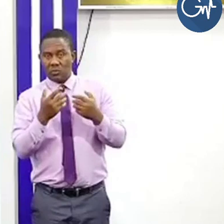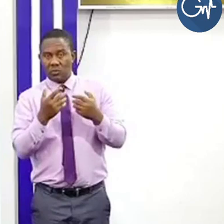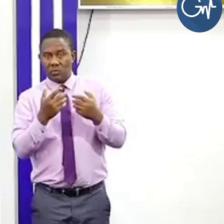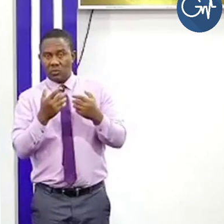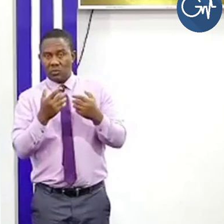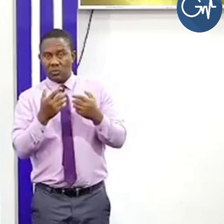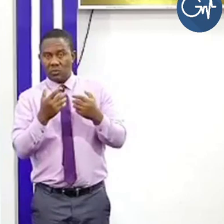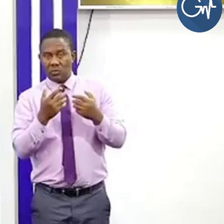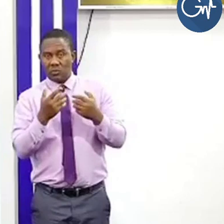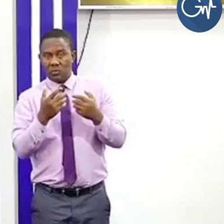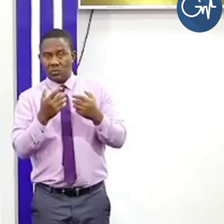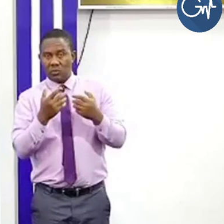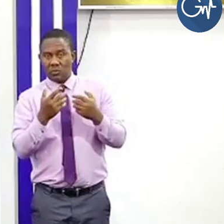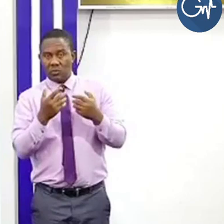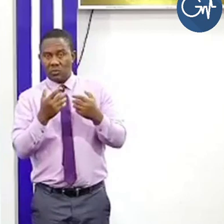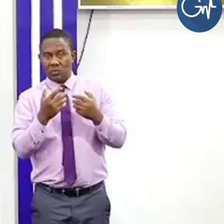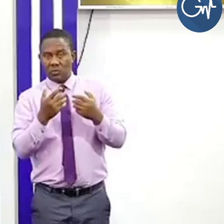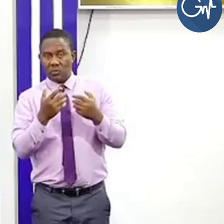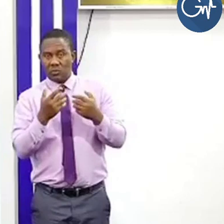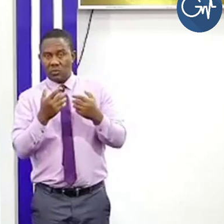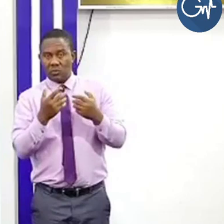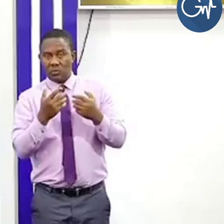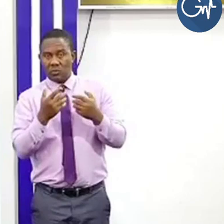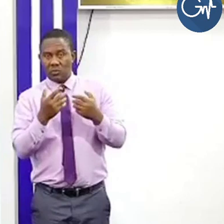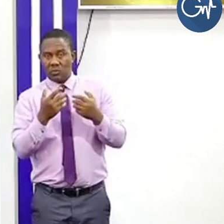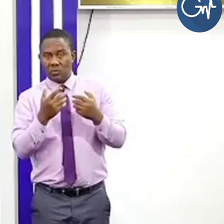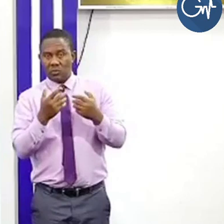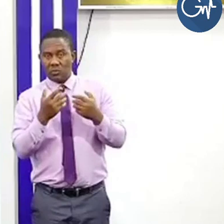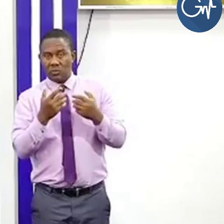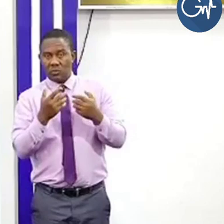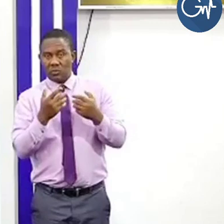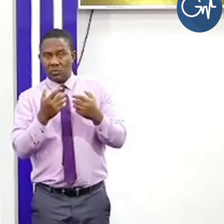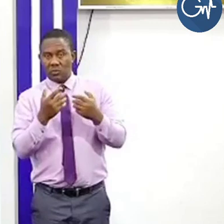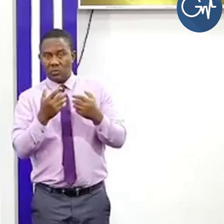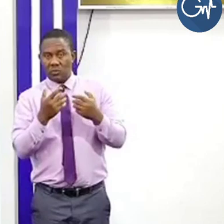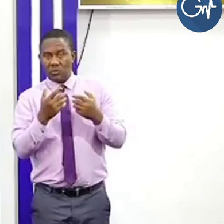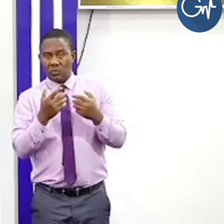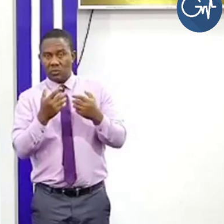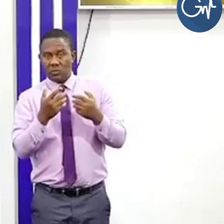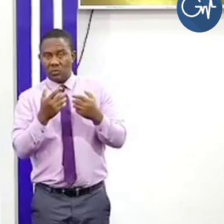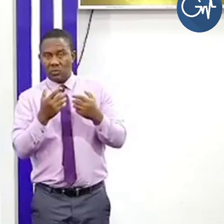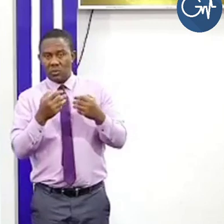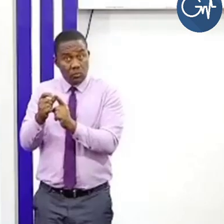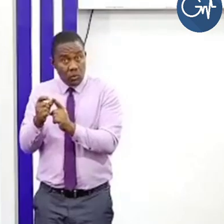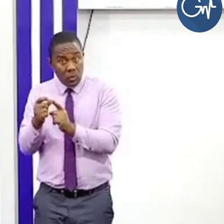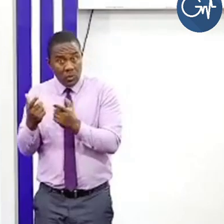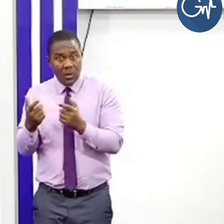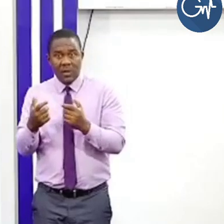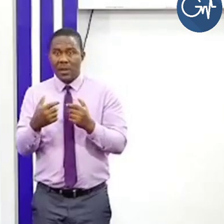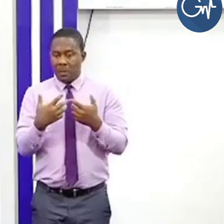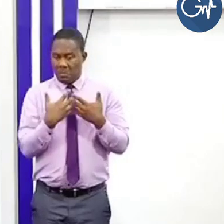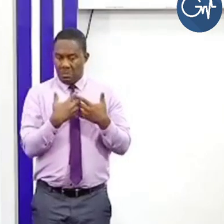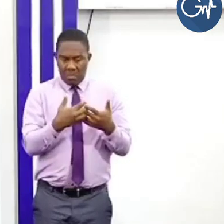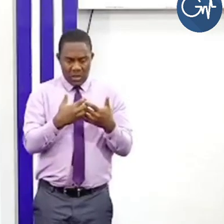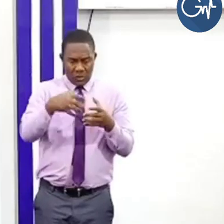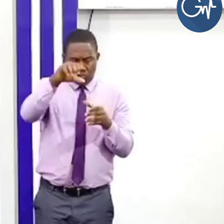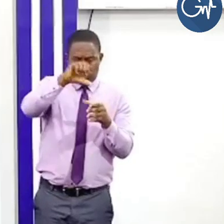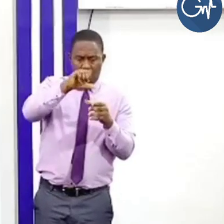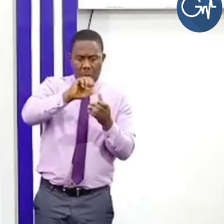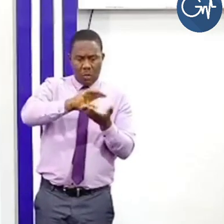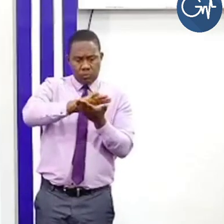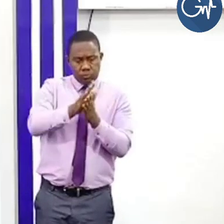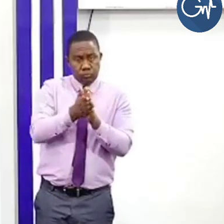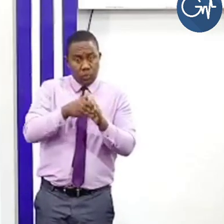to the millers to buy for farmers to mill and then sell onto